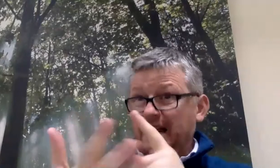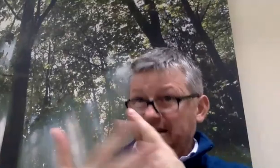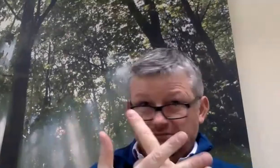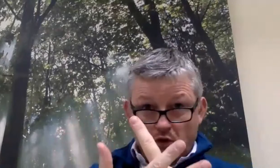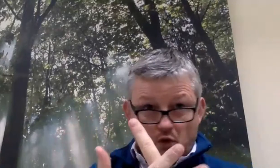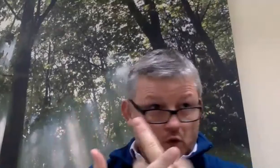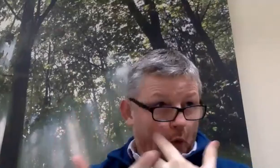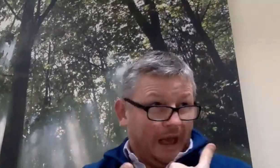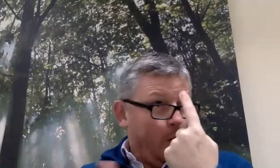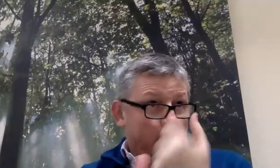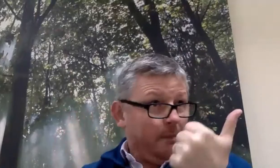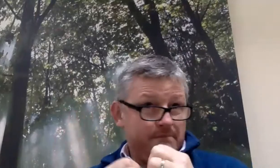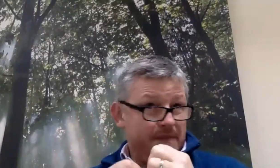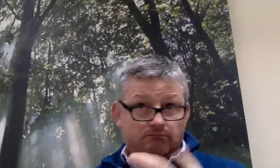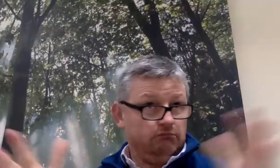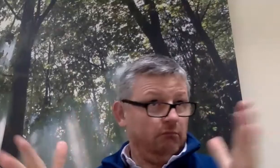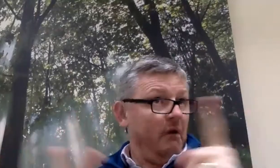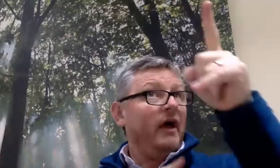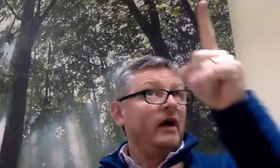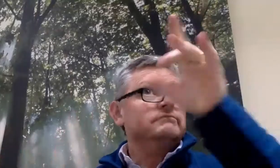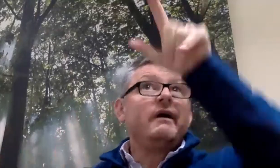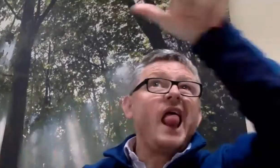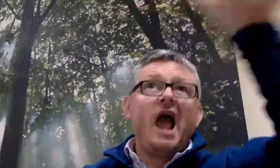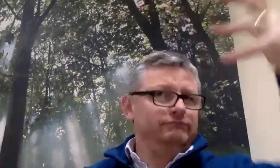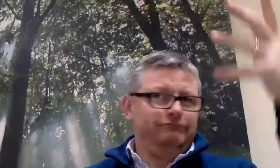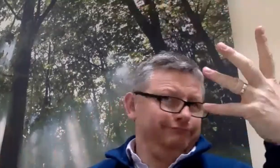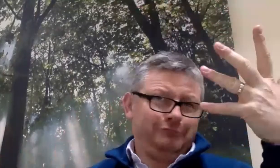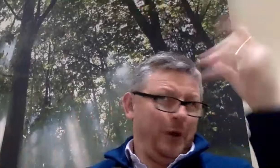services. In our case, we probably don't work with other tech companies because we are a very big company.